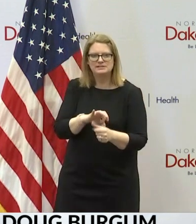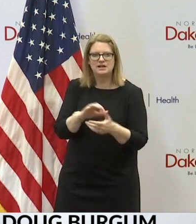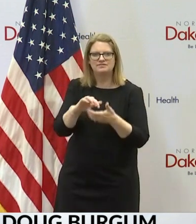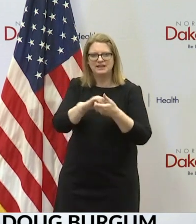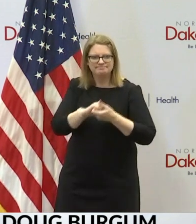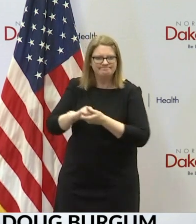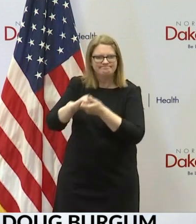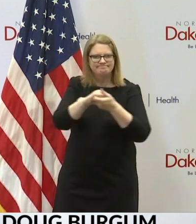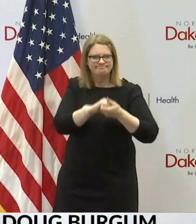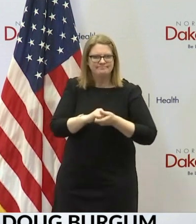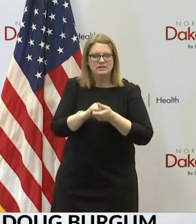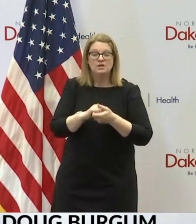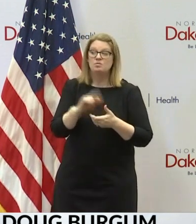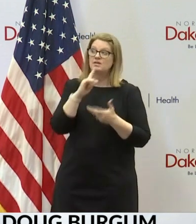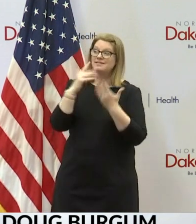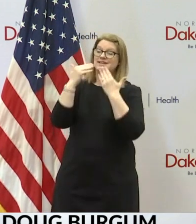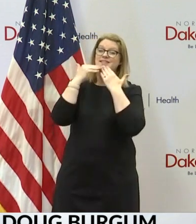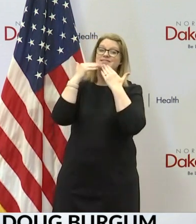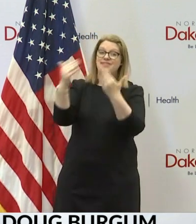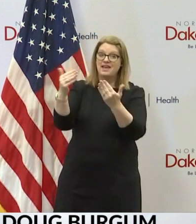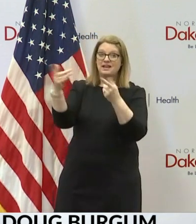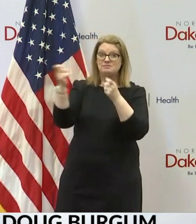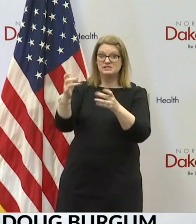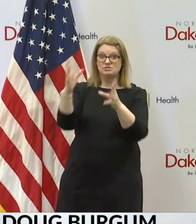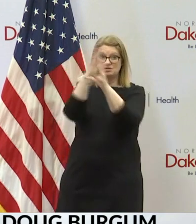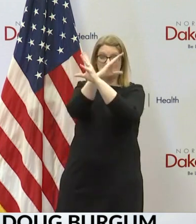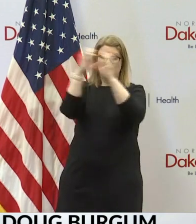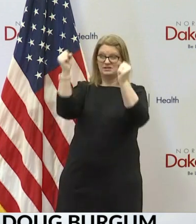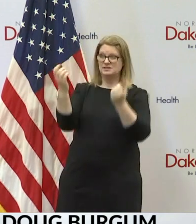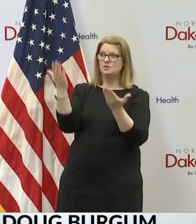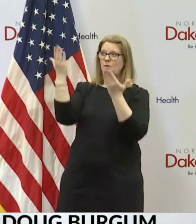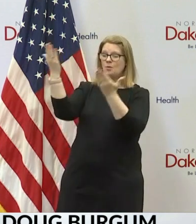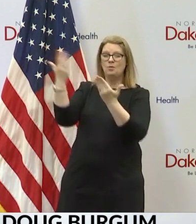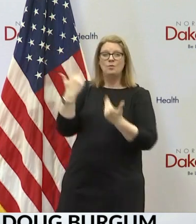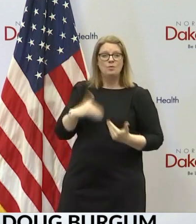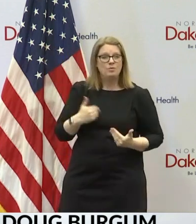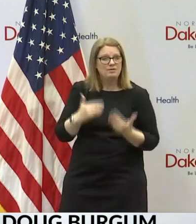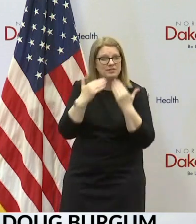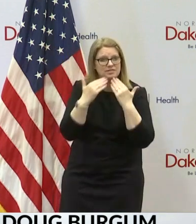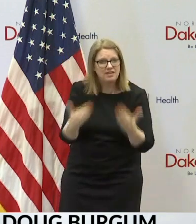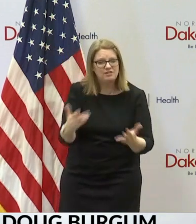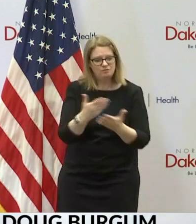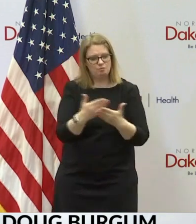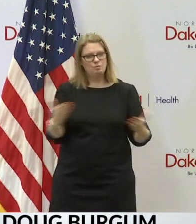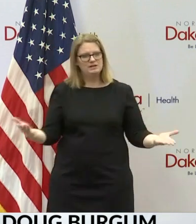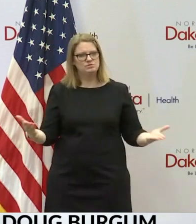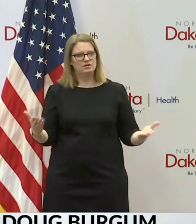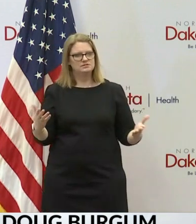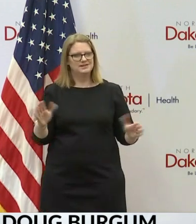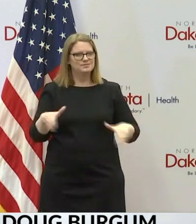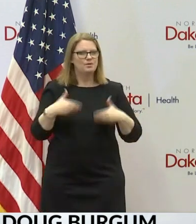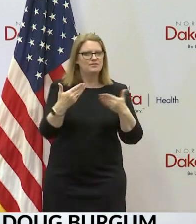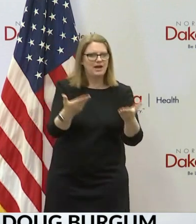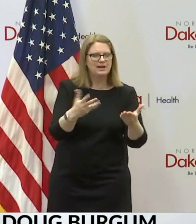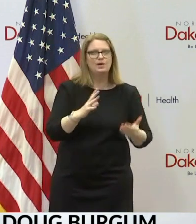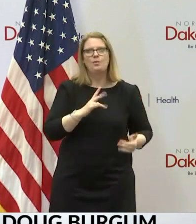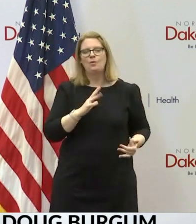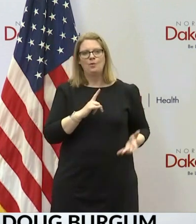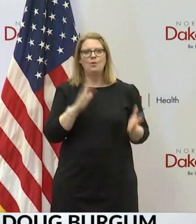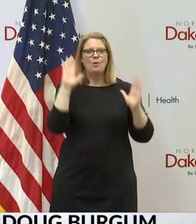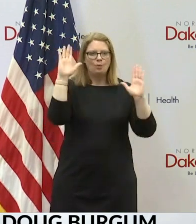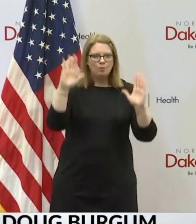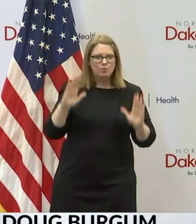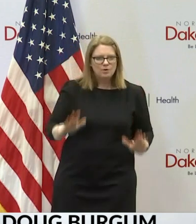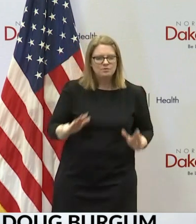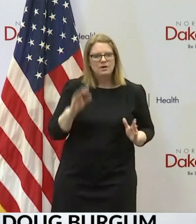able certainly to thank the administration and the President for all of the resources that have been provided, and to